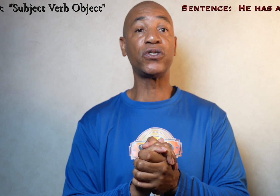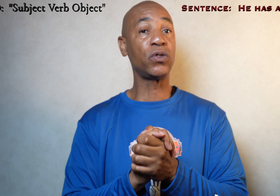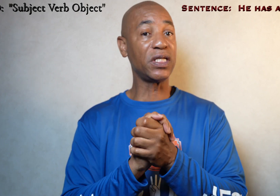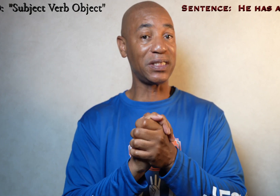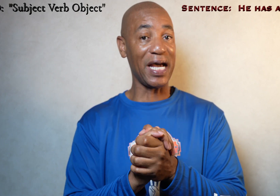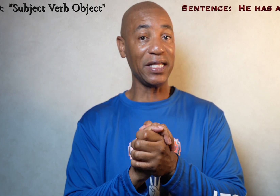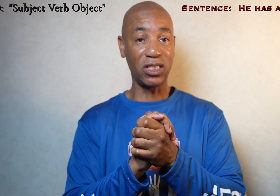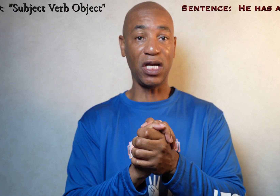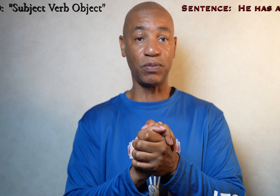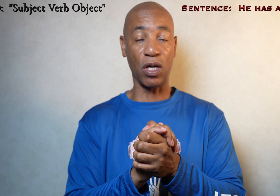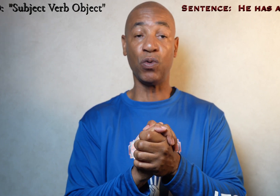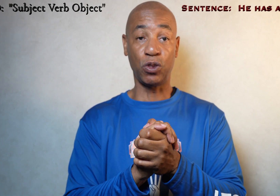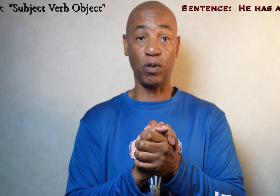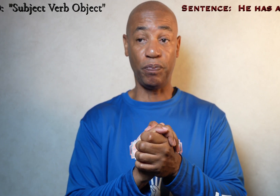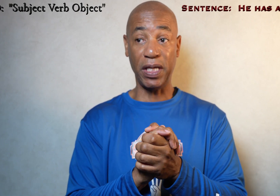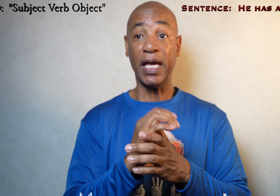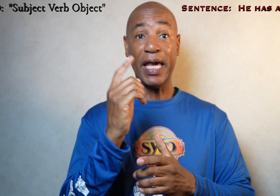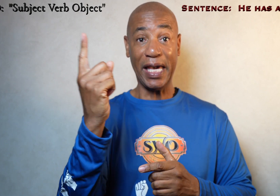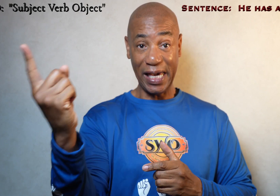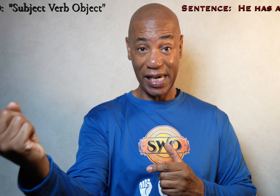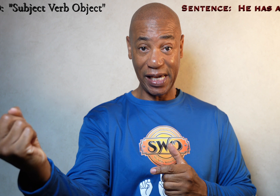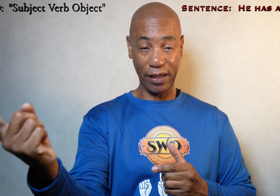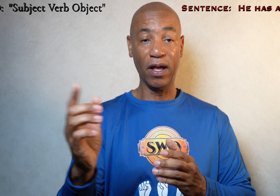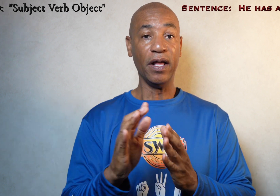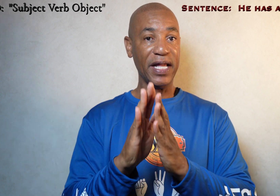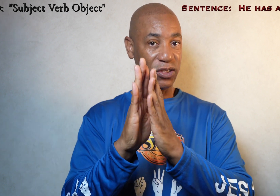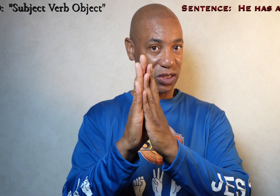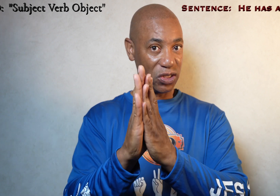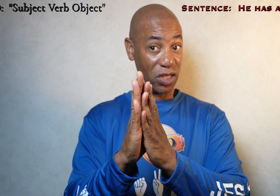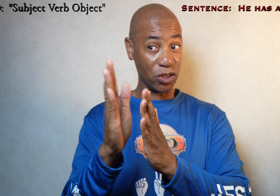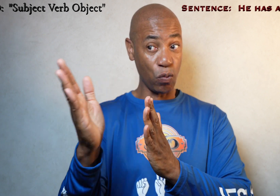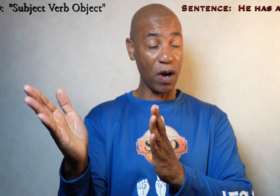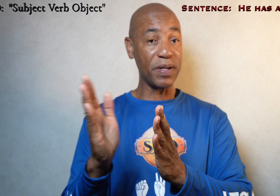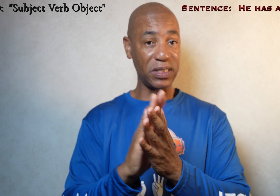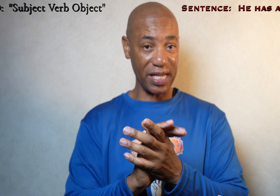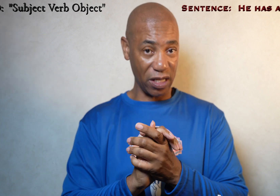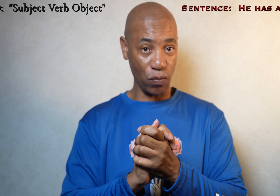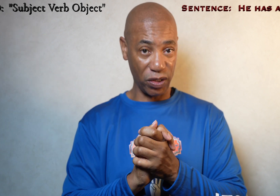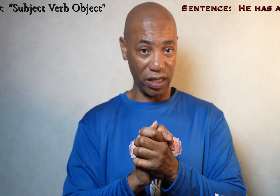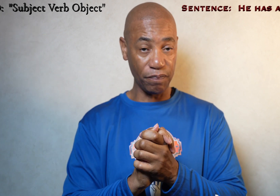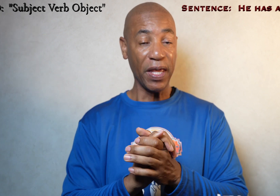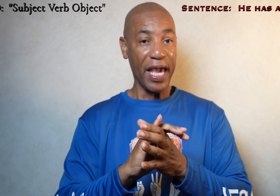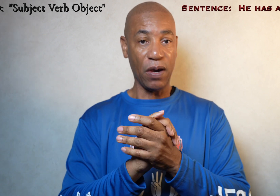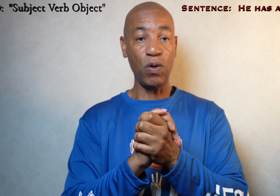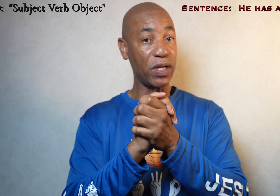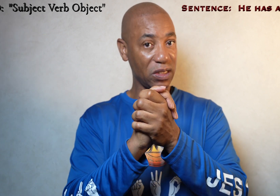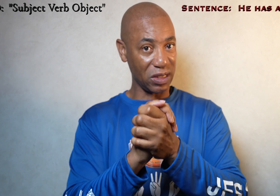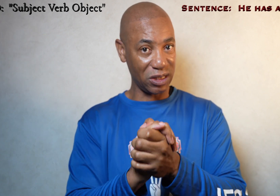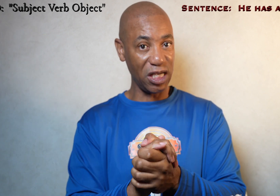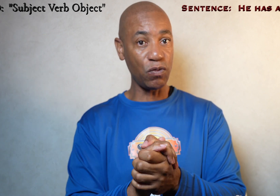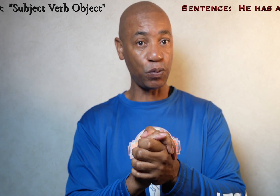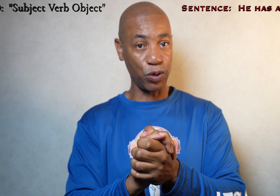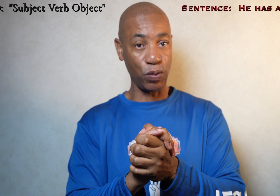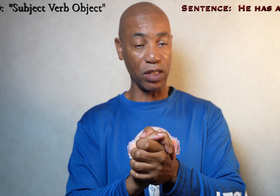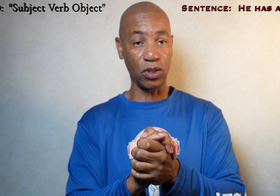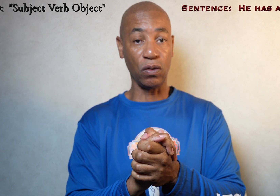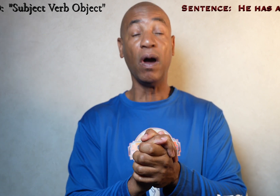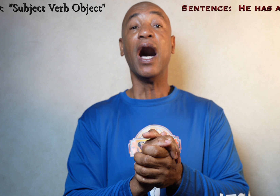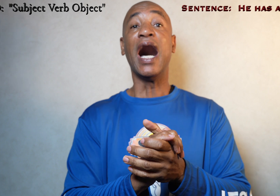going to assign a subject, which would be he. Now, since there's a woman standing with him, and we want to distinguish between the two, I'm